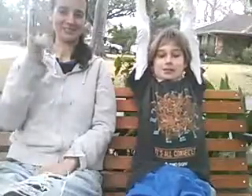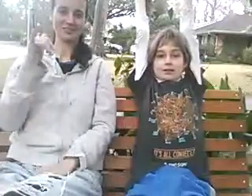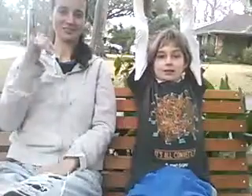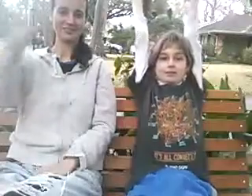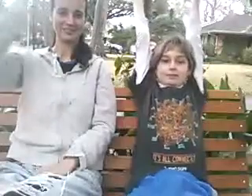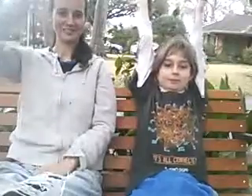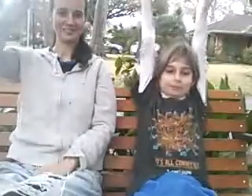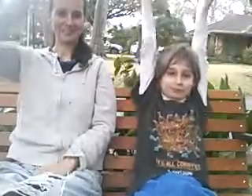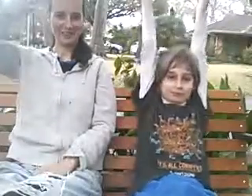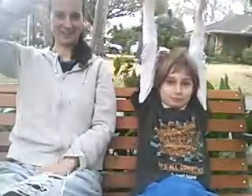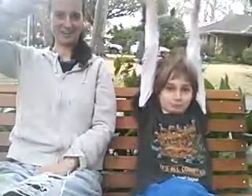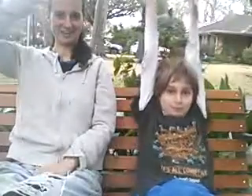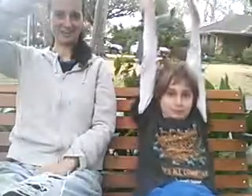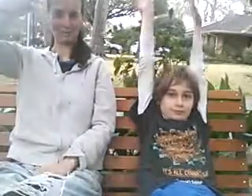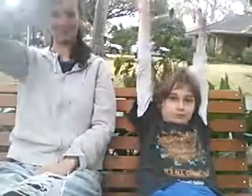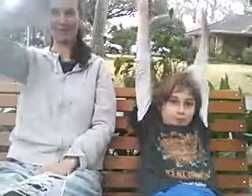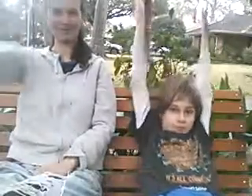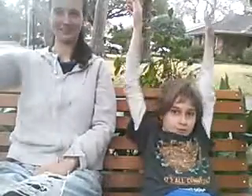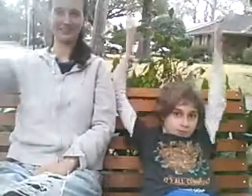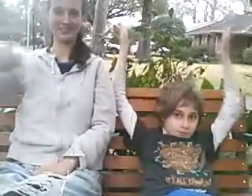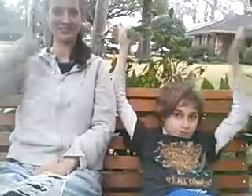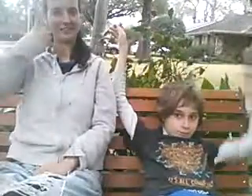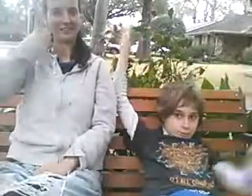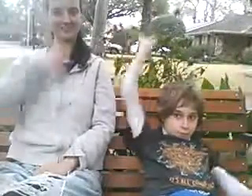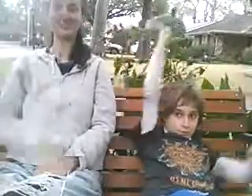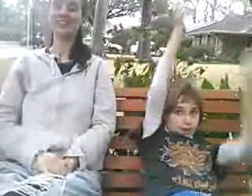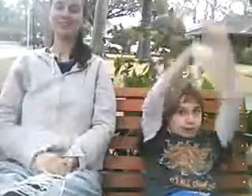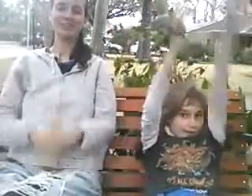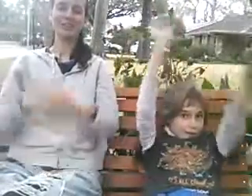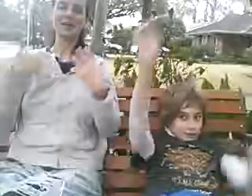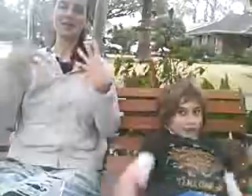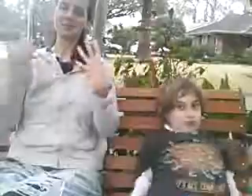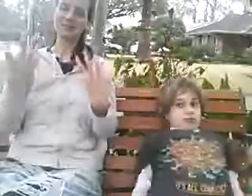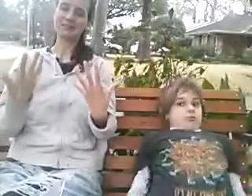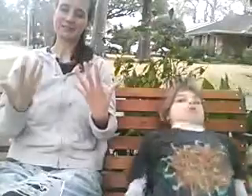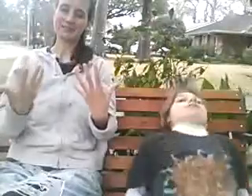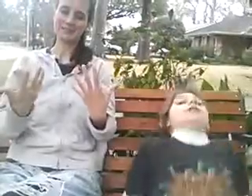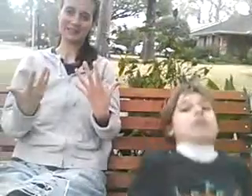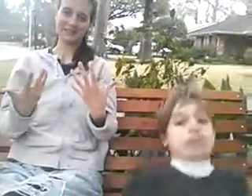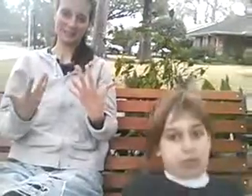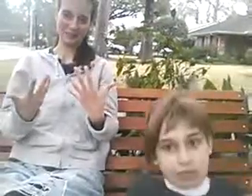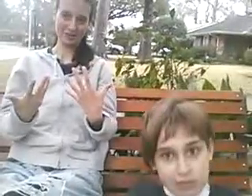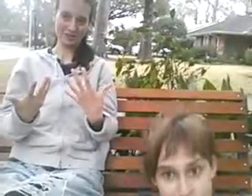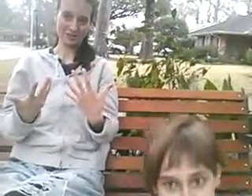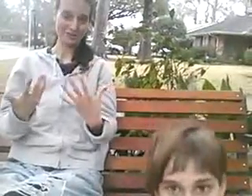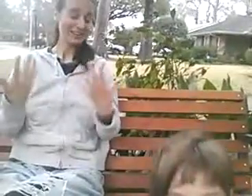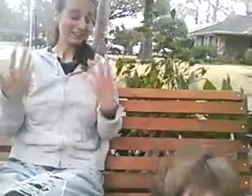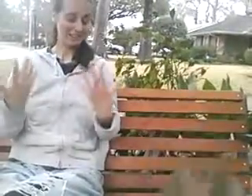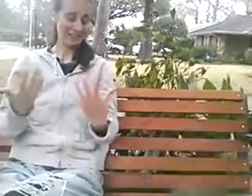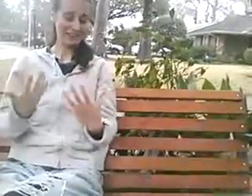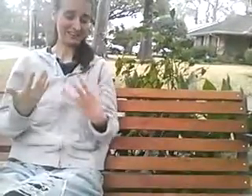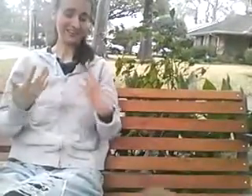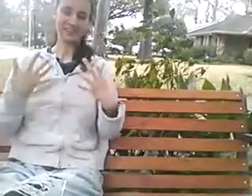Yellow cow plays on the telephone. So it was basically to show you that